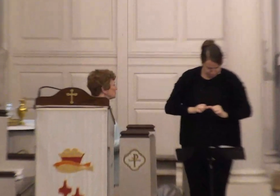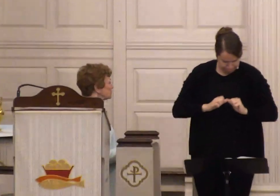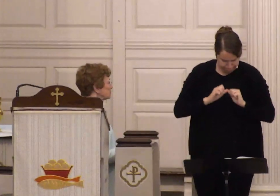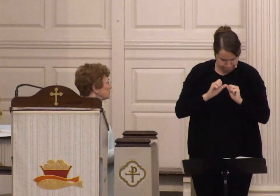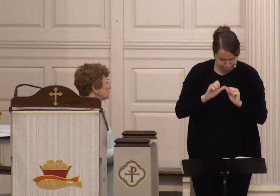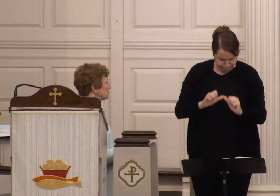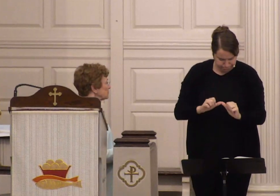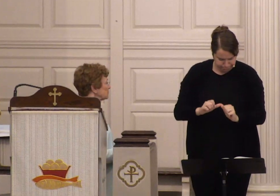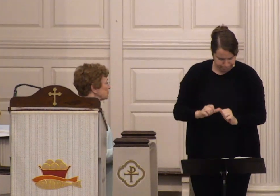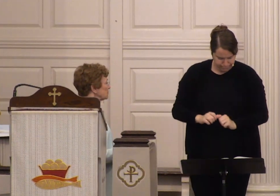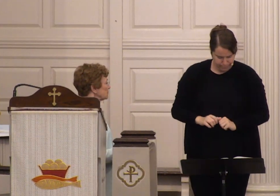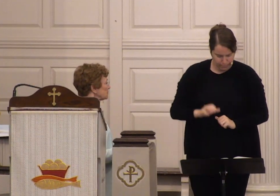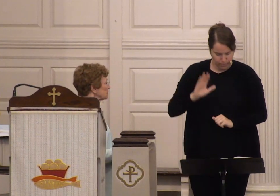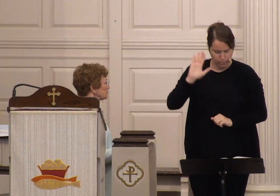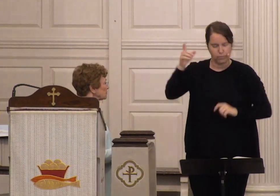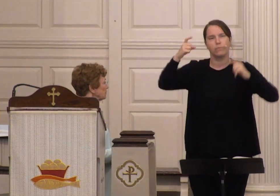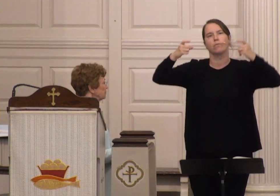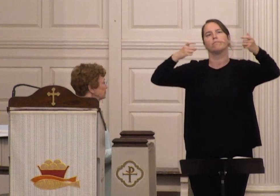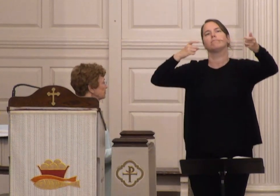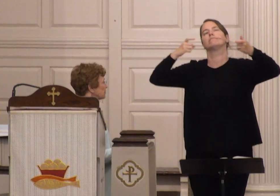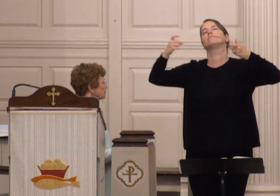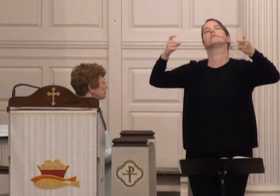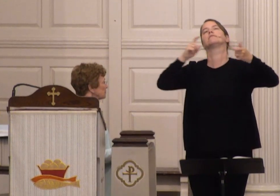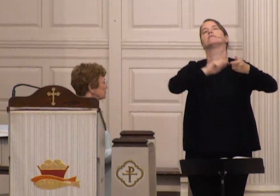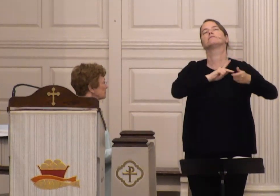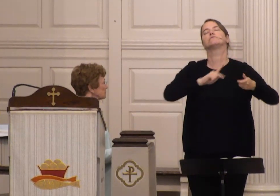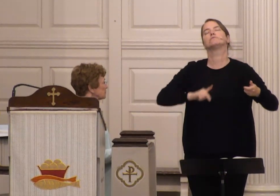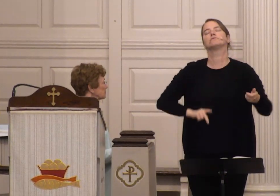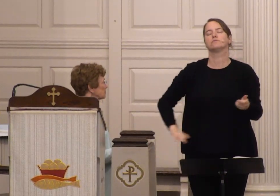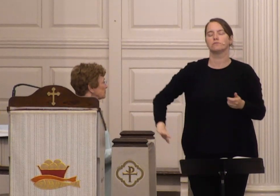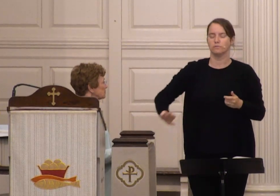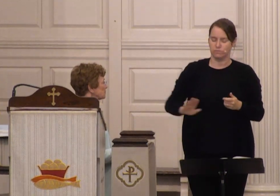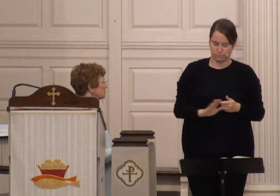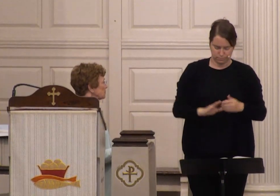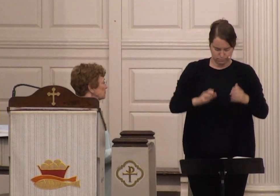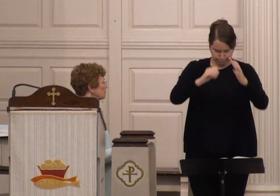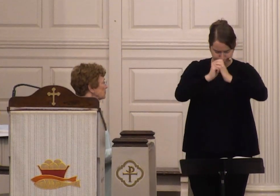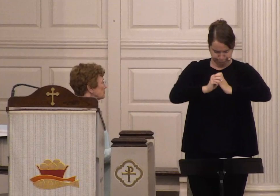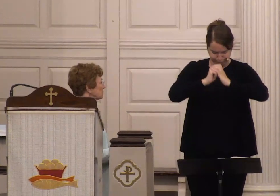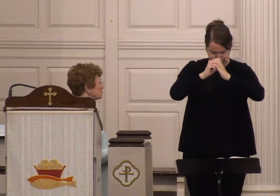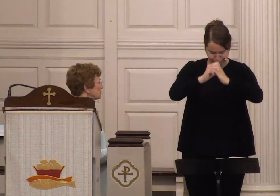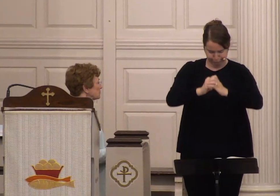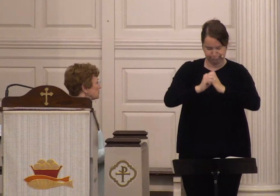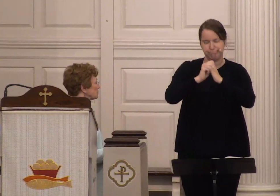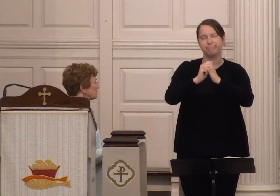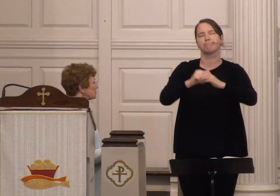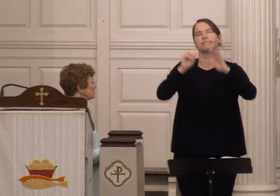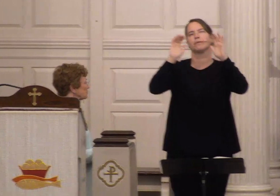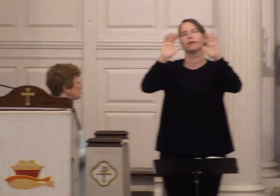forevermore. Thy sovereign majesty may we